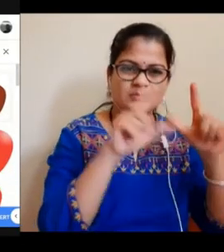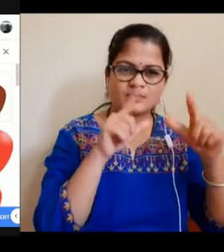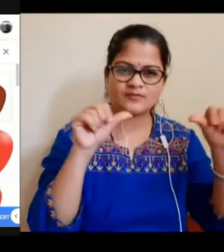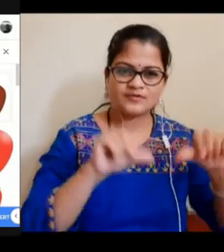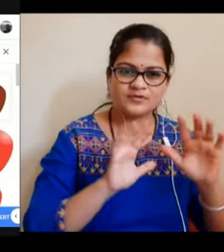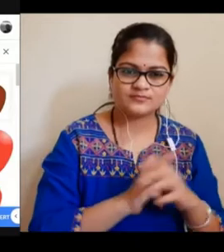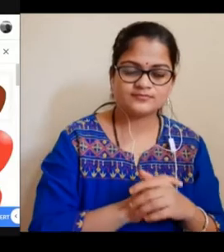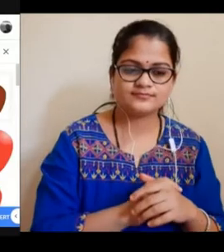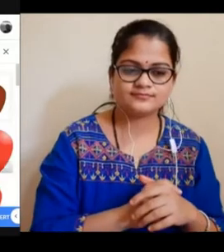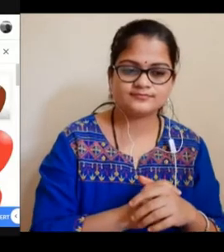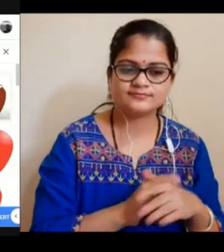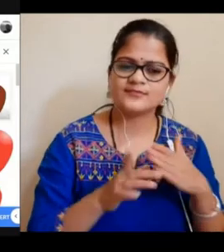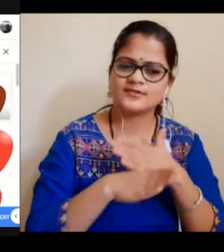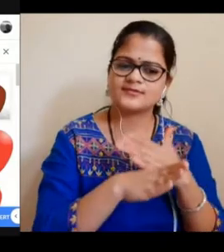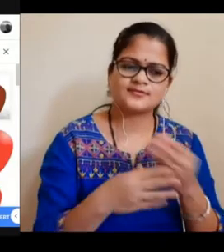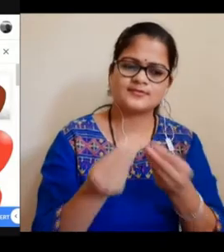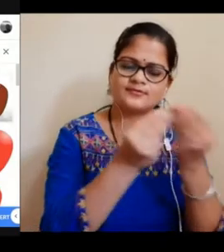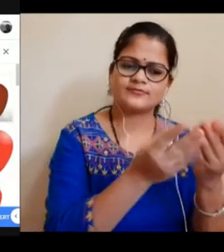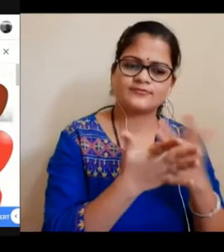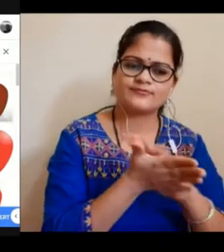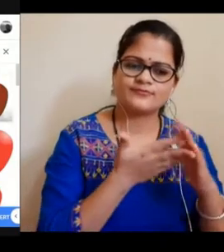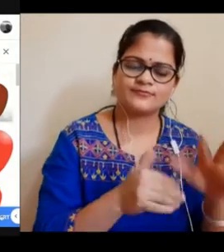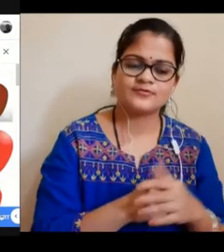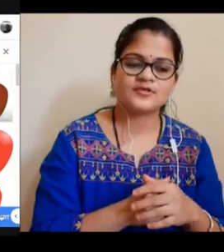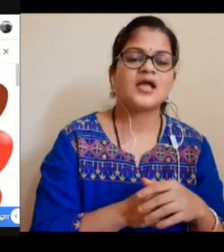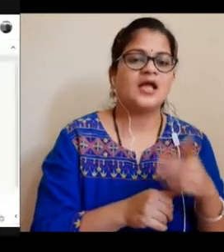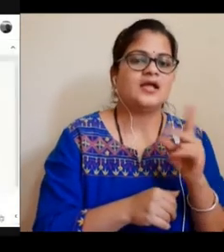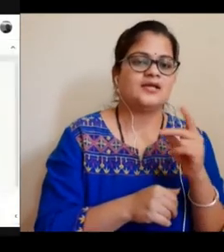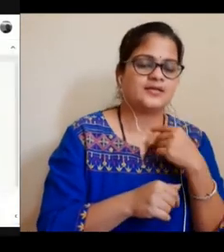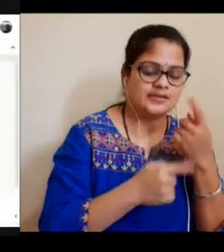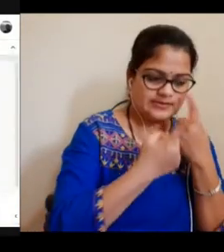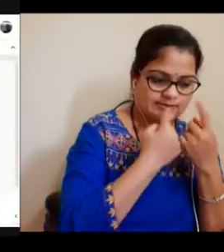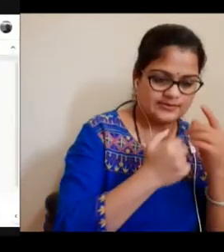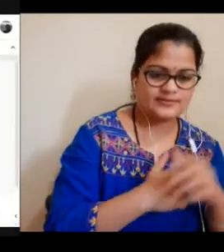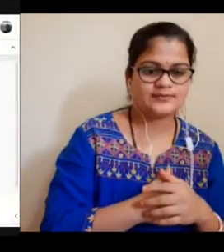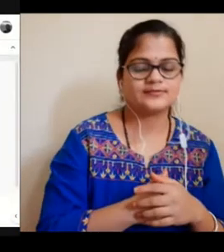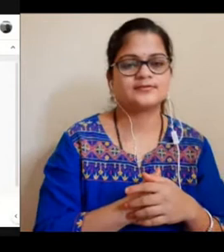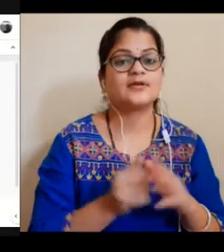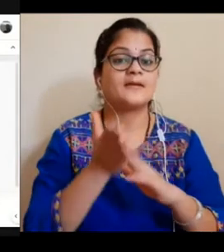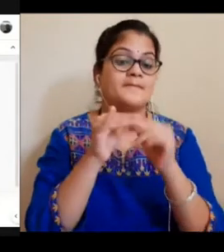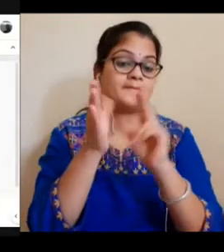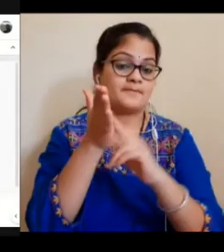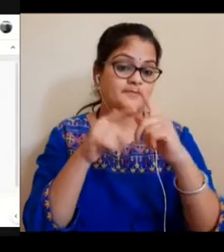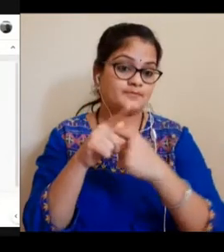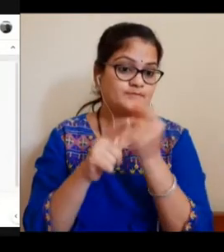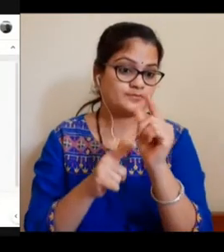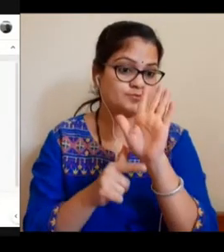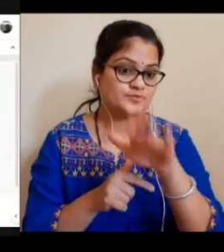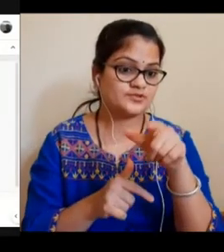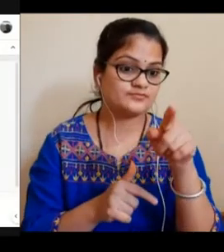opening it? I've already shared it with you. I'll let me check Okay. once. Manju is here.